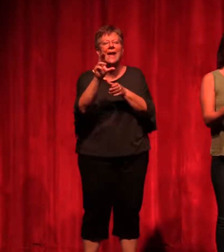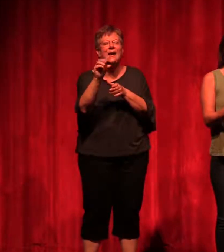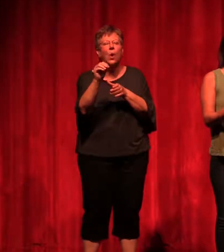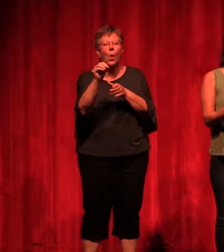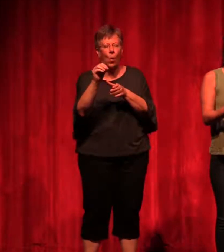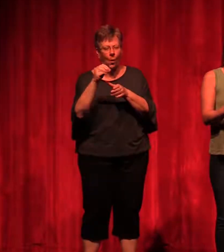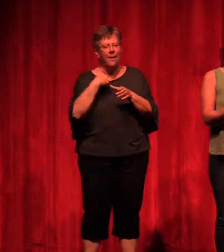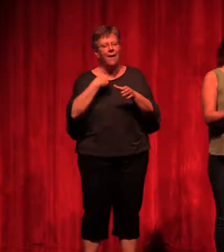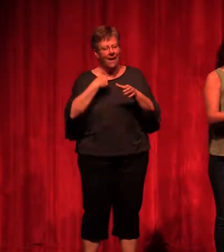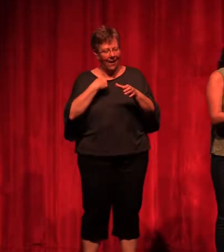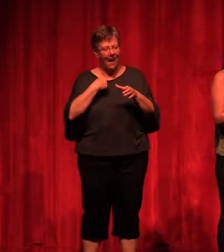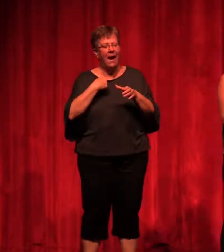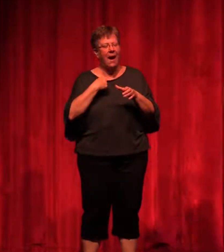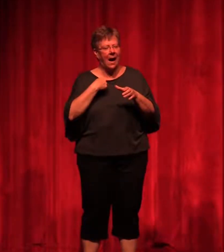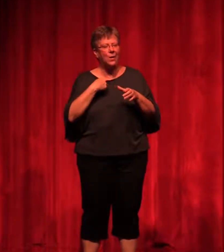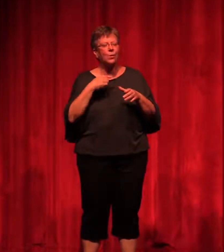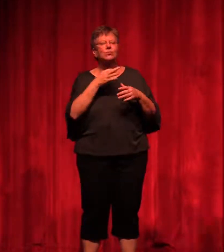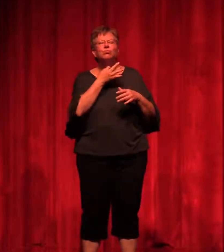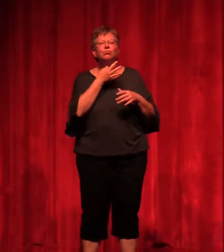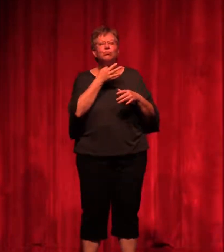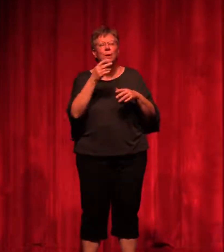longer visit volcanoes.